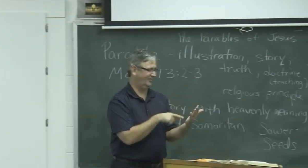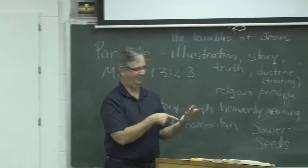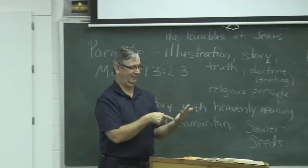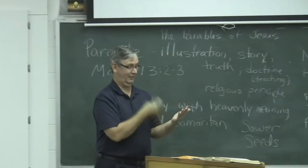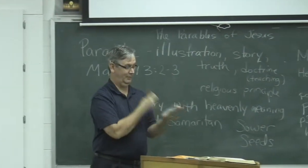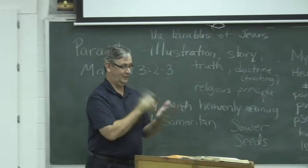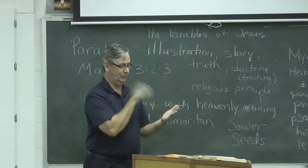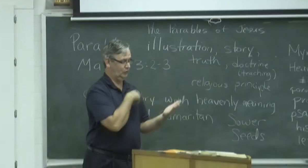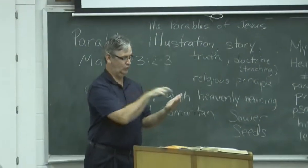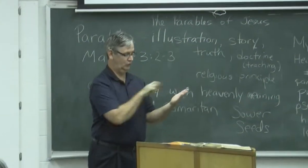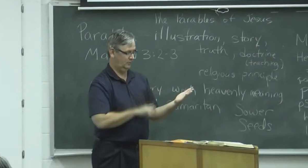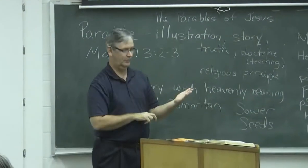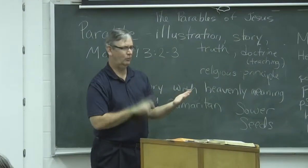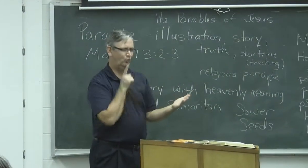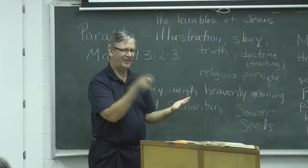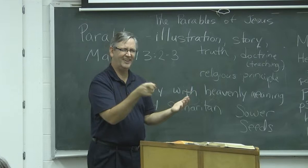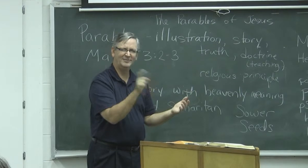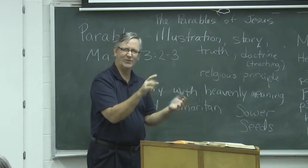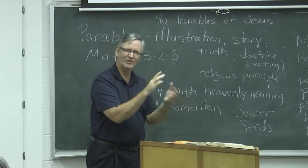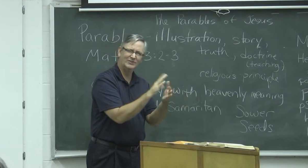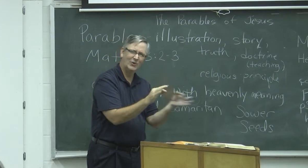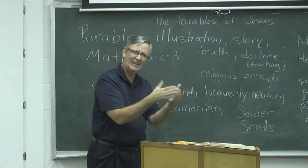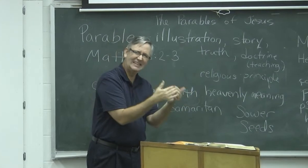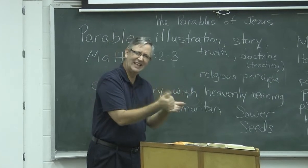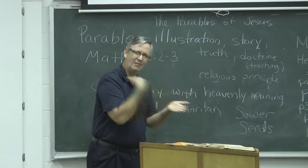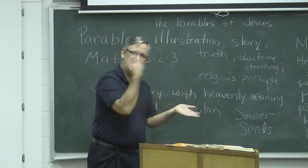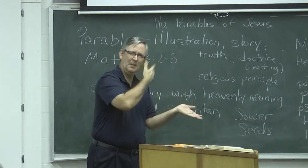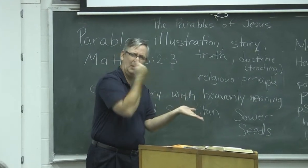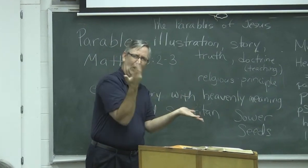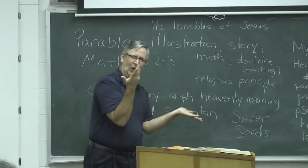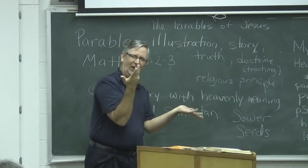Sometimes we read these stories and we jump. They're hard to understand, so